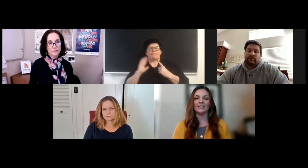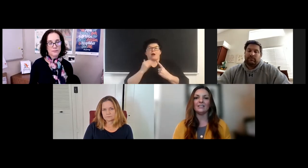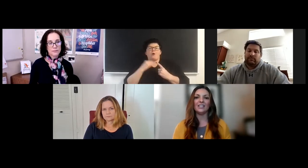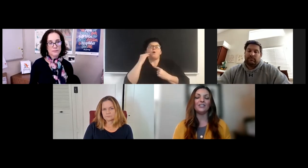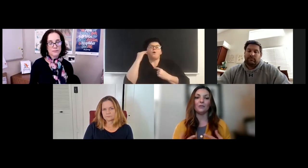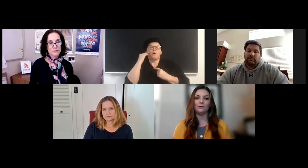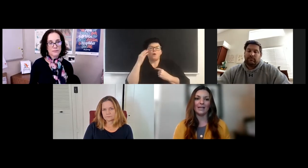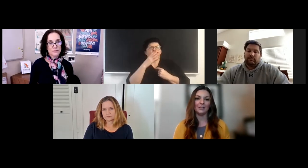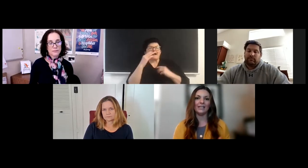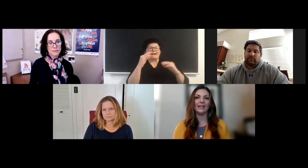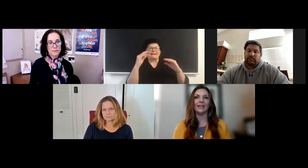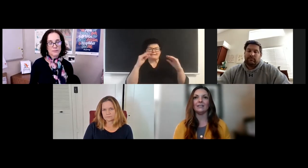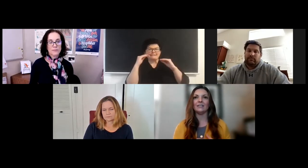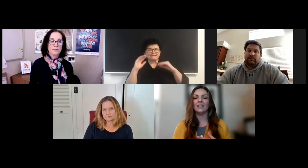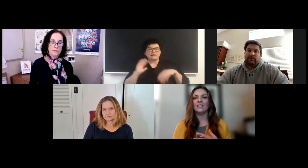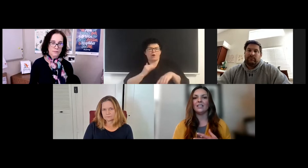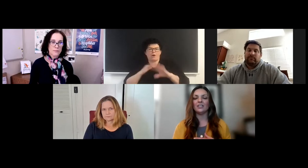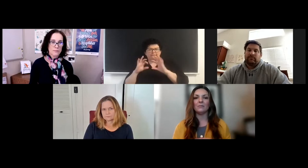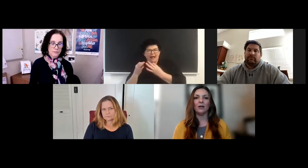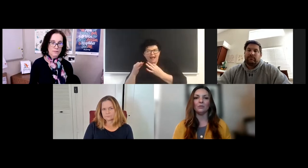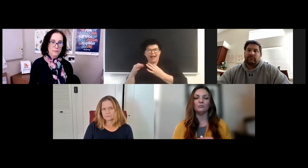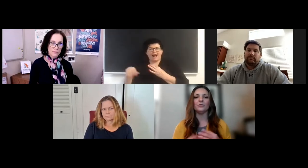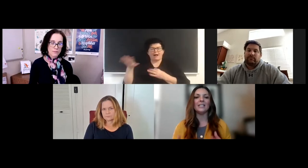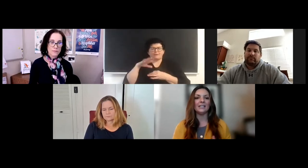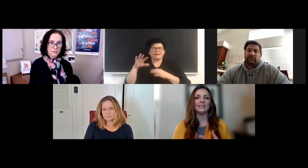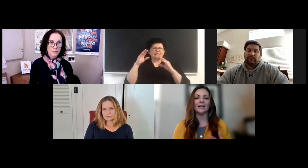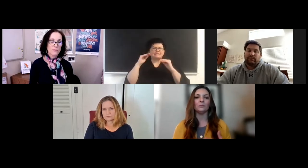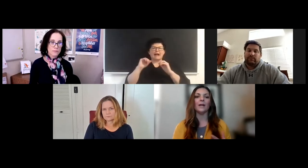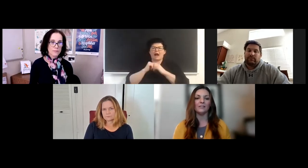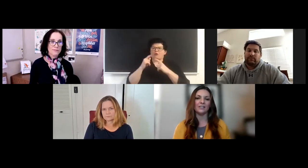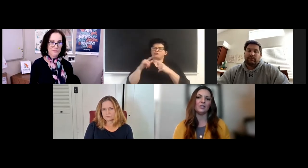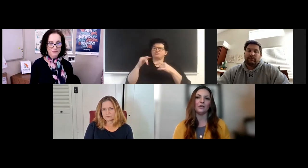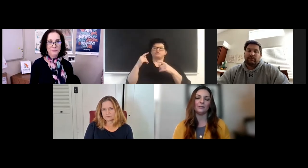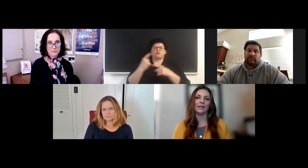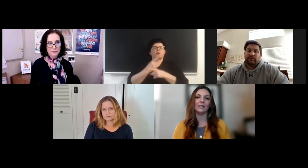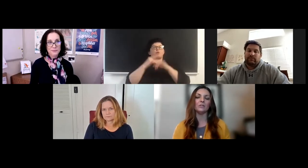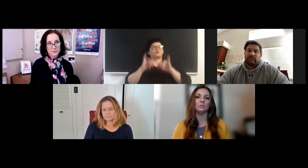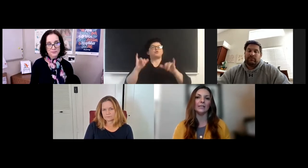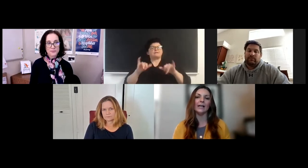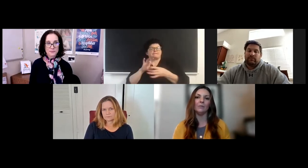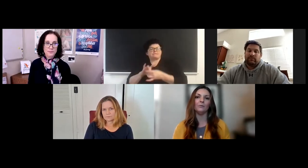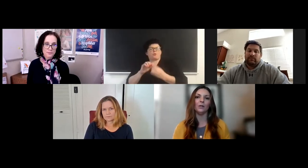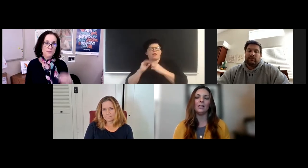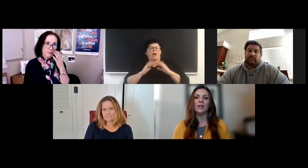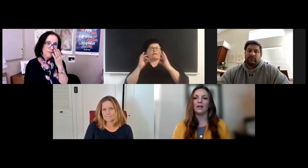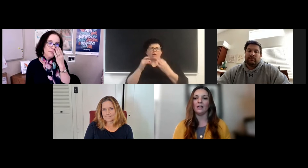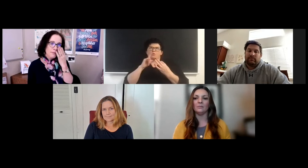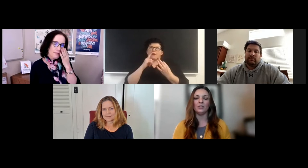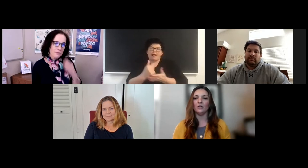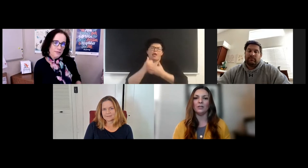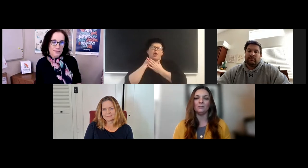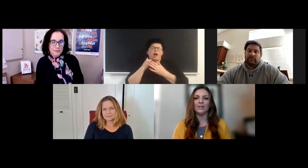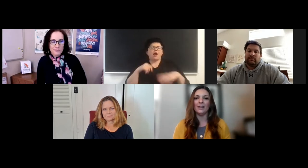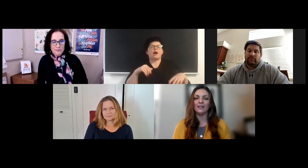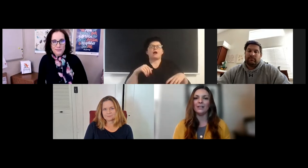and teach our family and teach us about routines that are relevant to our family was really helpful. You